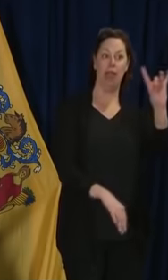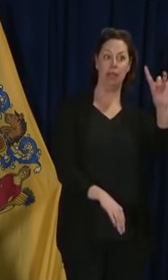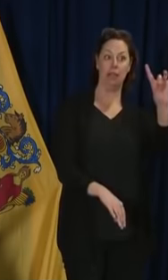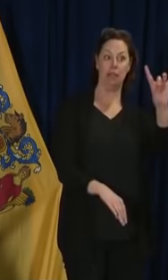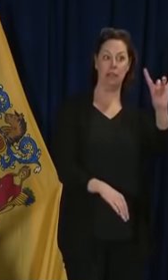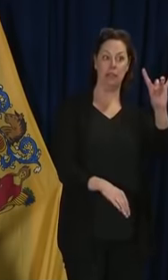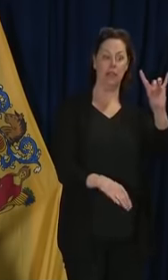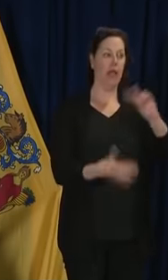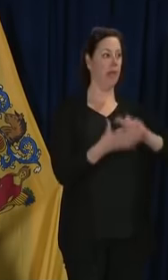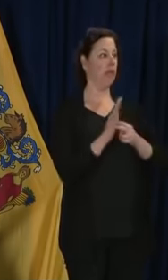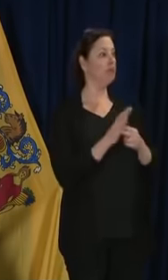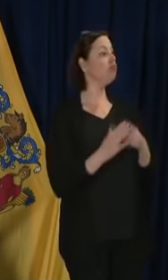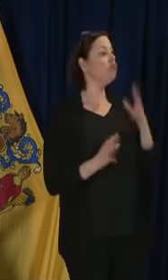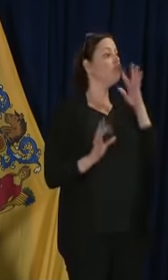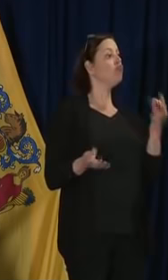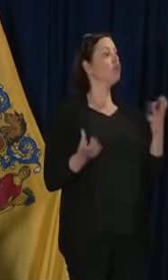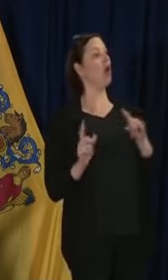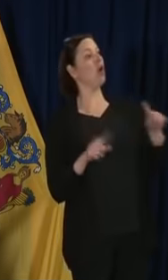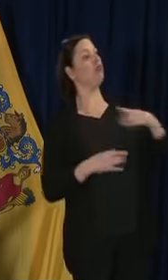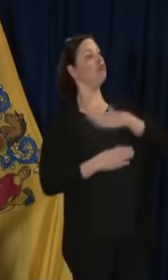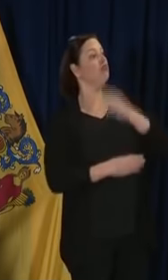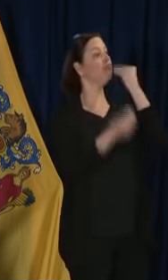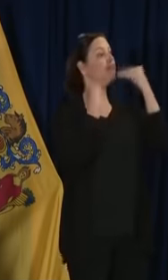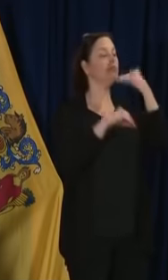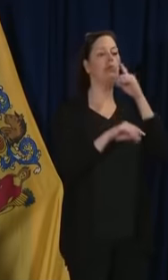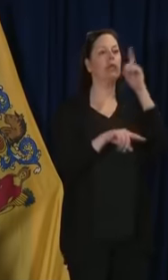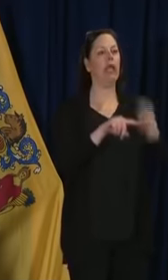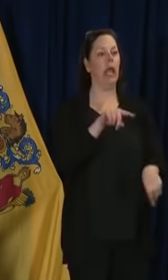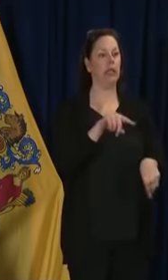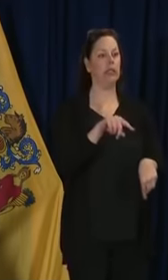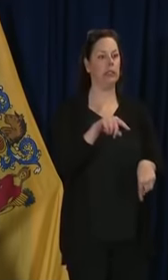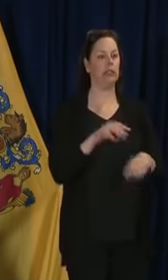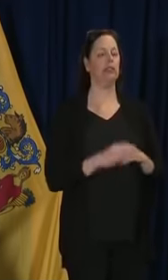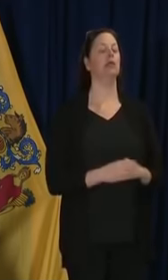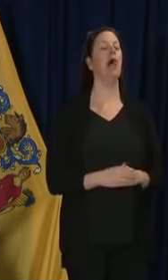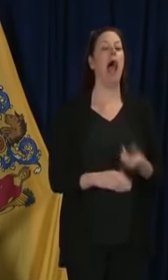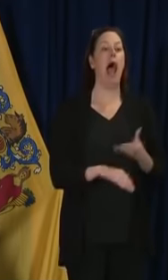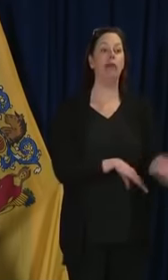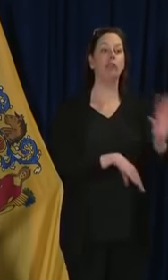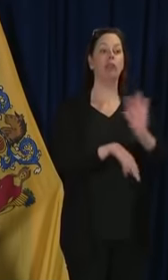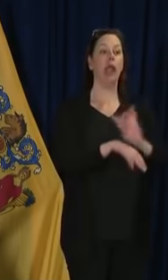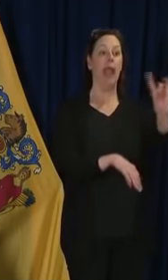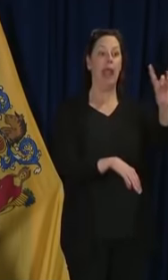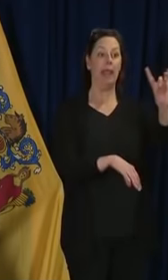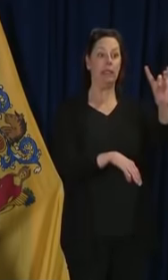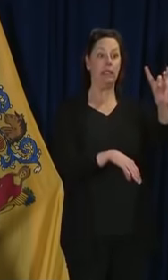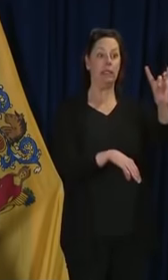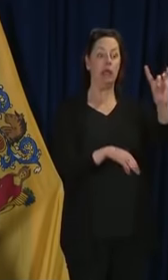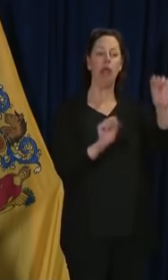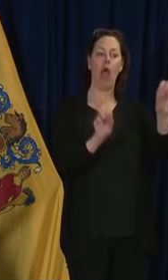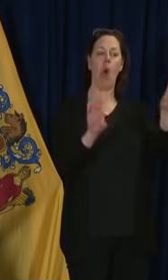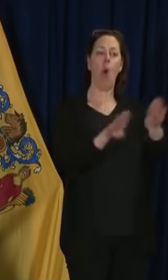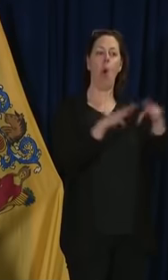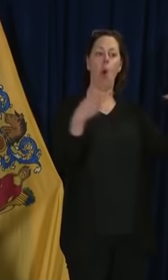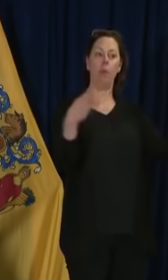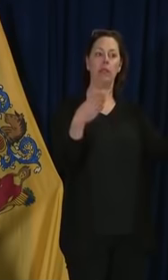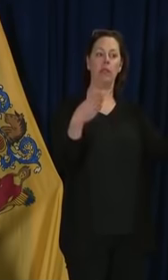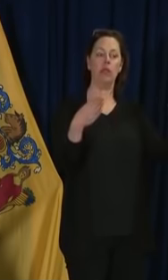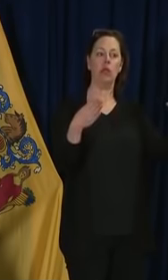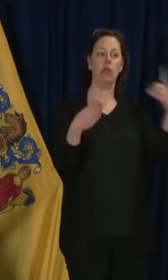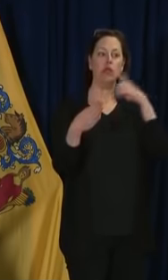further notice. After 8 p.m., until further notice, these establishments may open for takeout